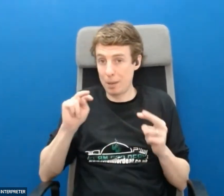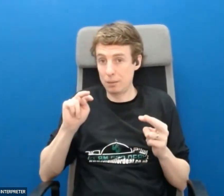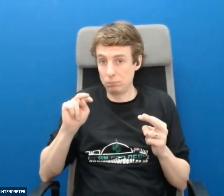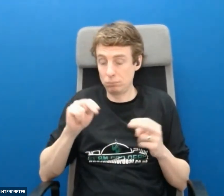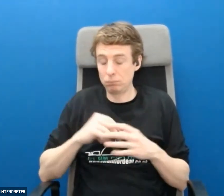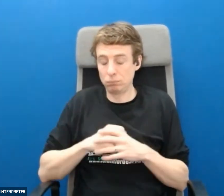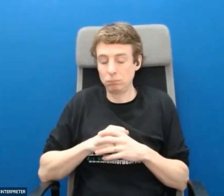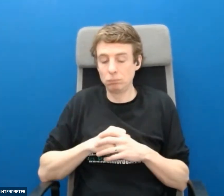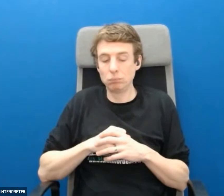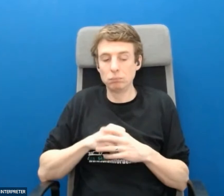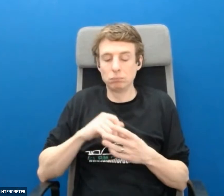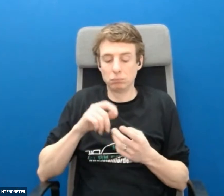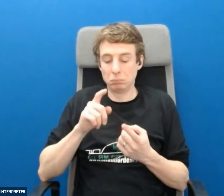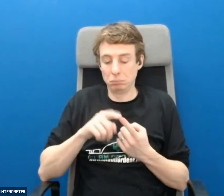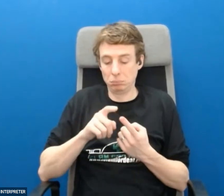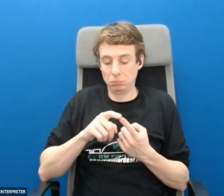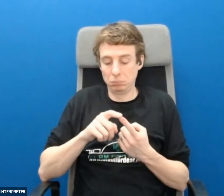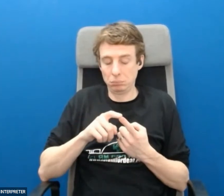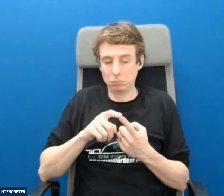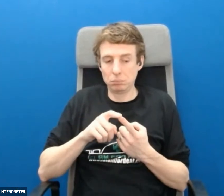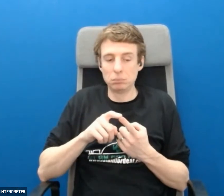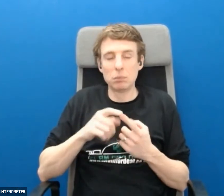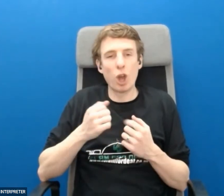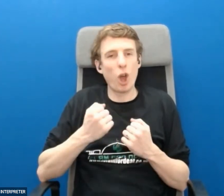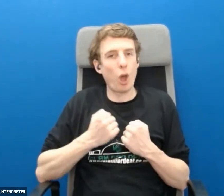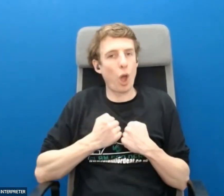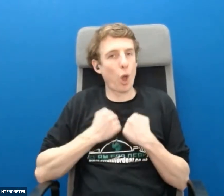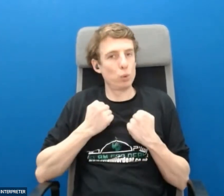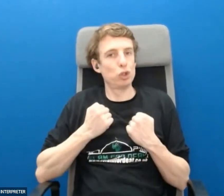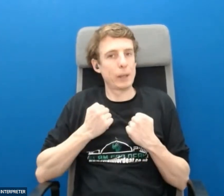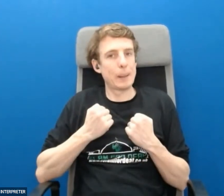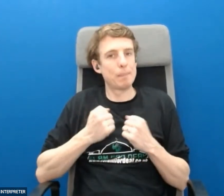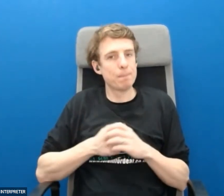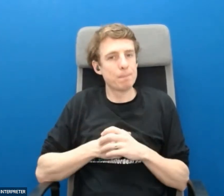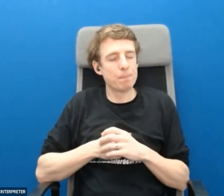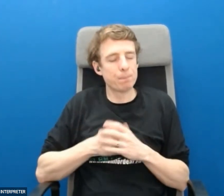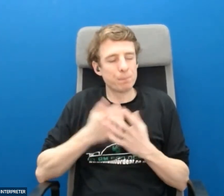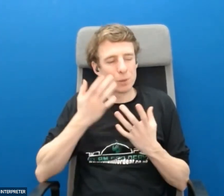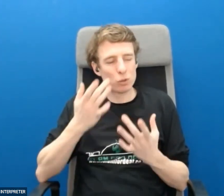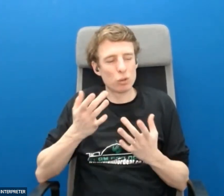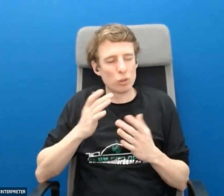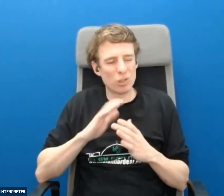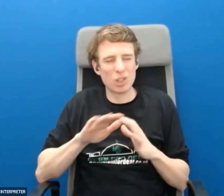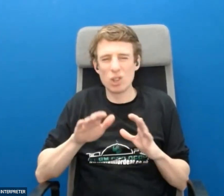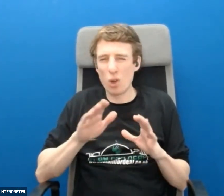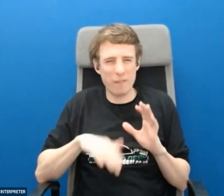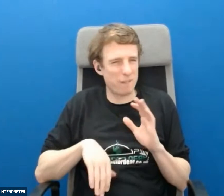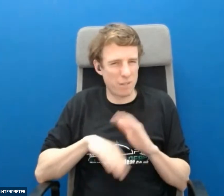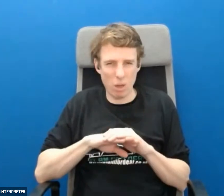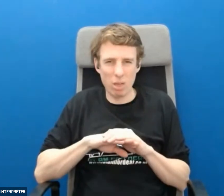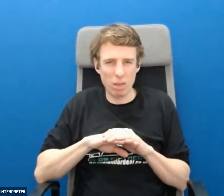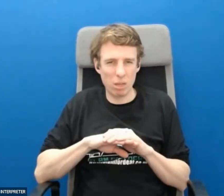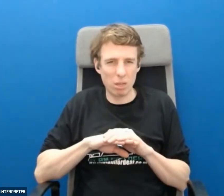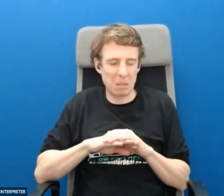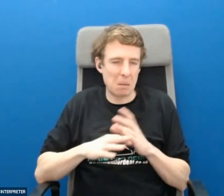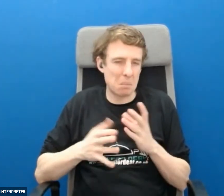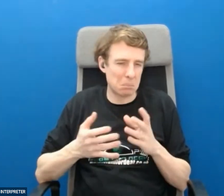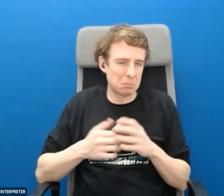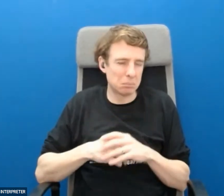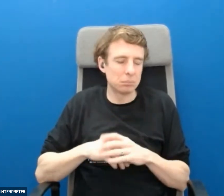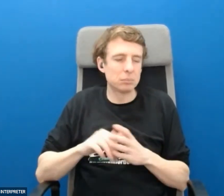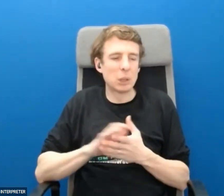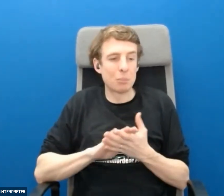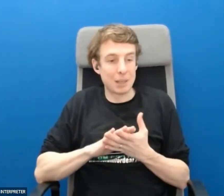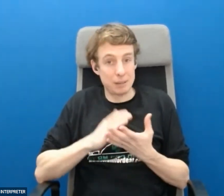of something is not a complete ownership. So the individual possesses that which they